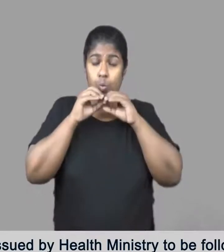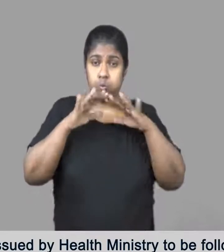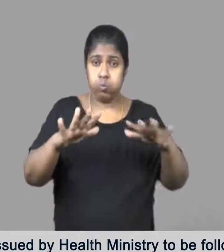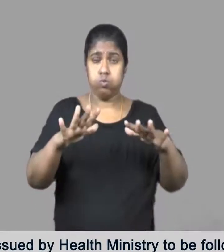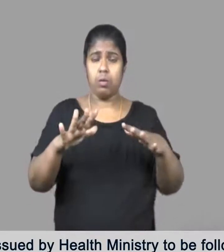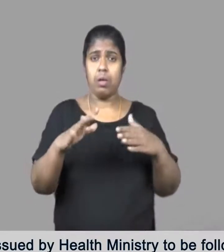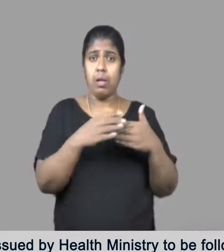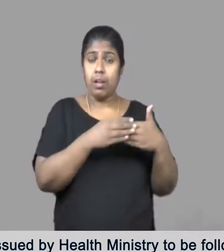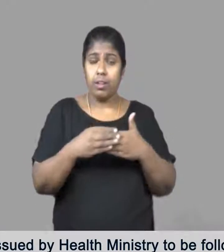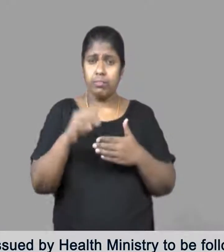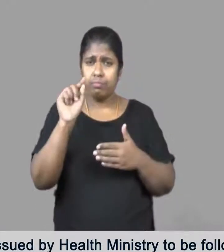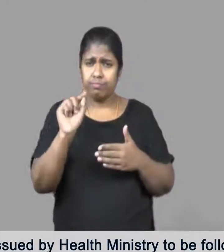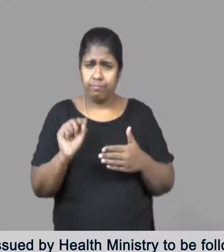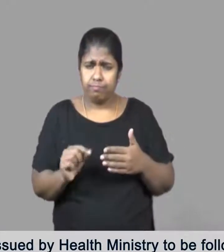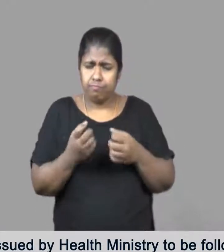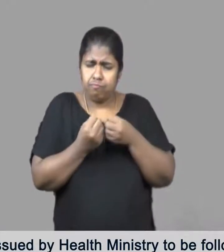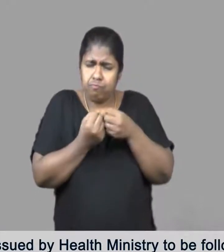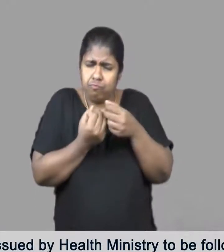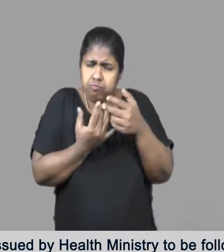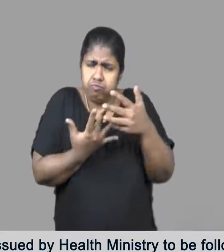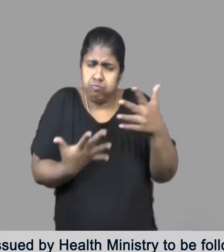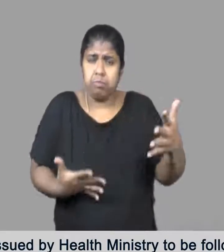Detailed guidelines on disinfection